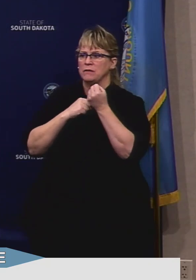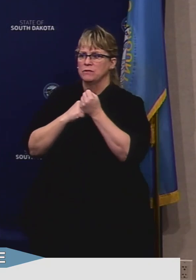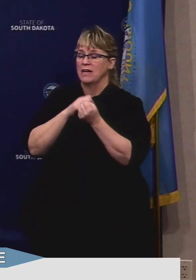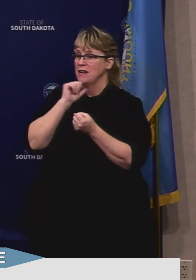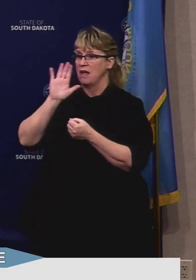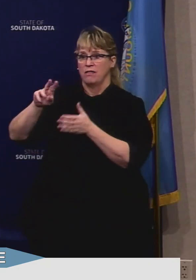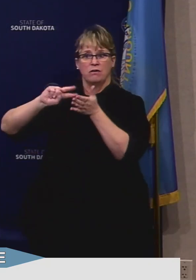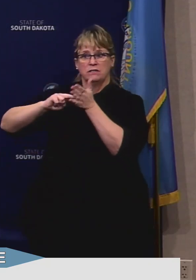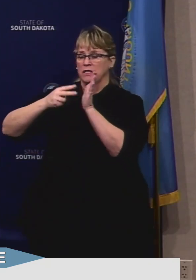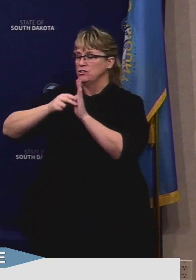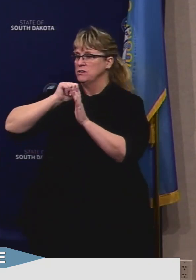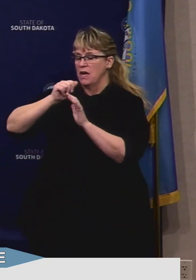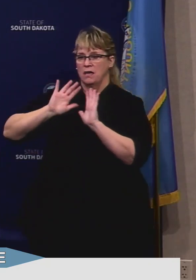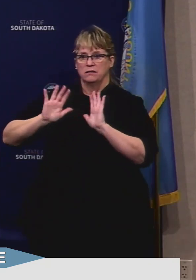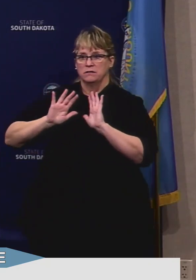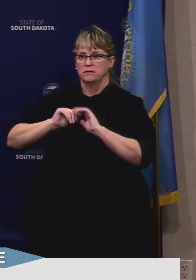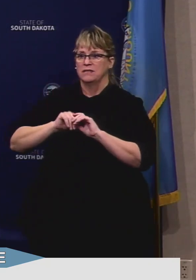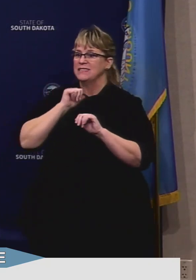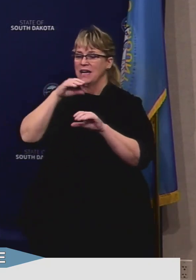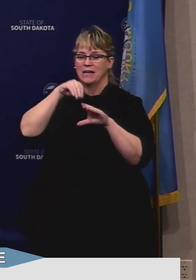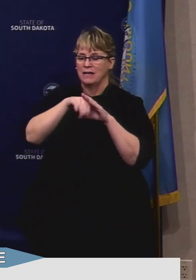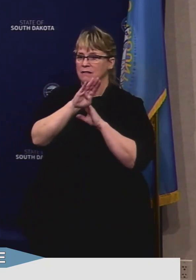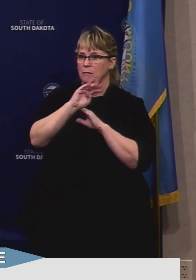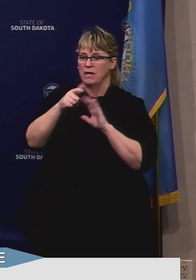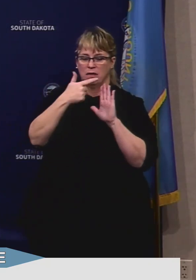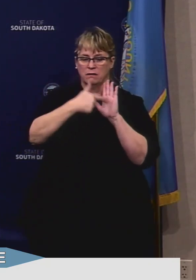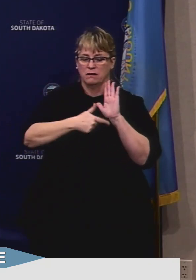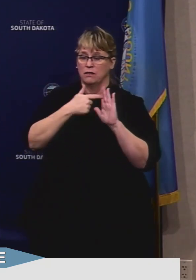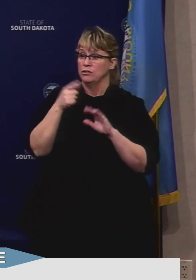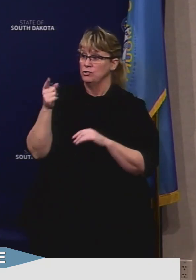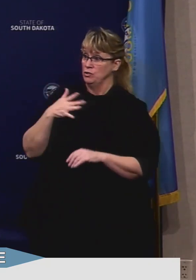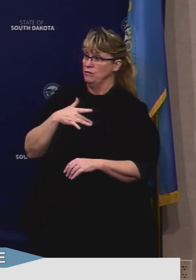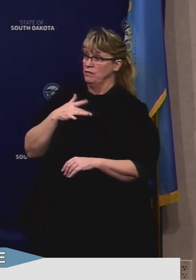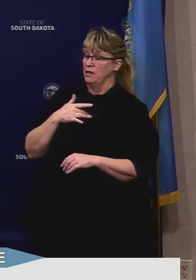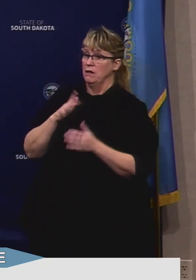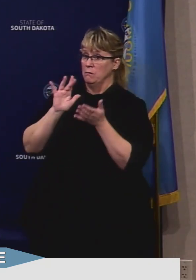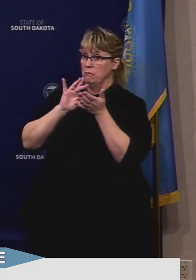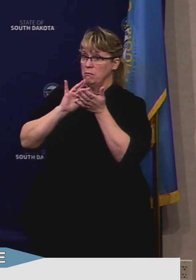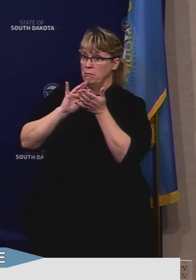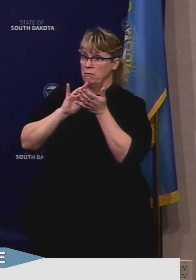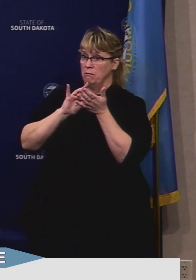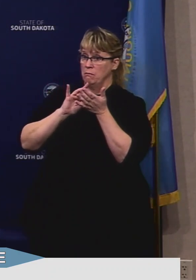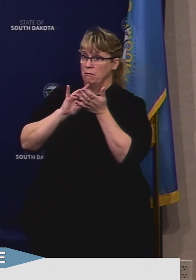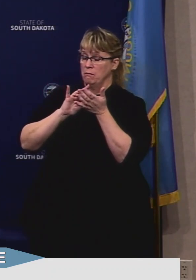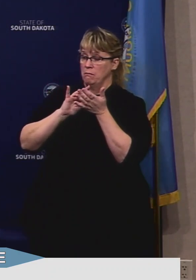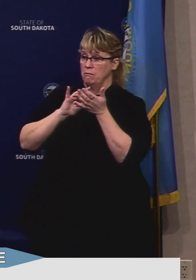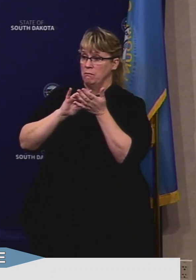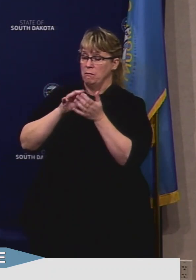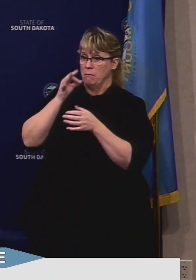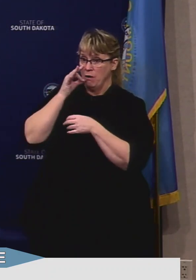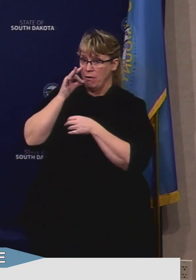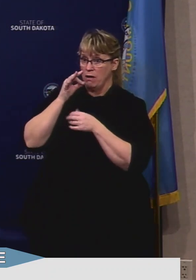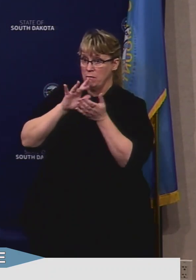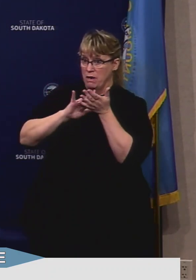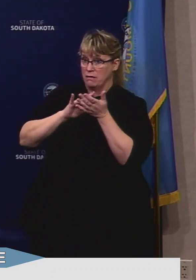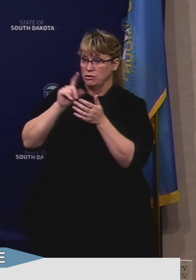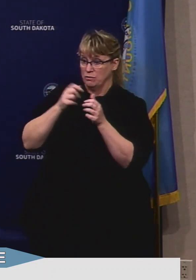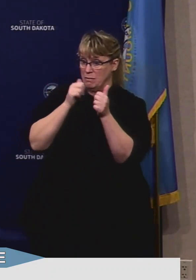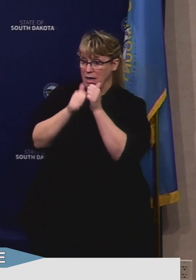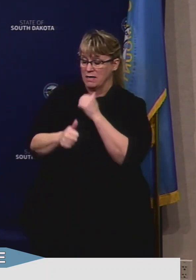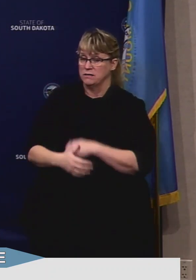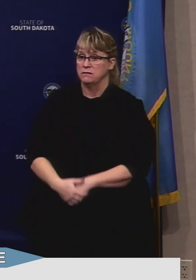their intention, and it's not in the bill. Do you think medical marijuana should be taxed? Well, we are moving forward